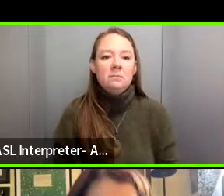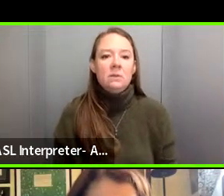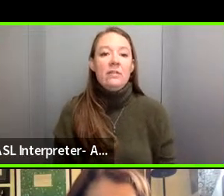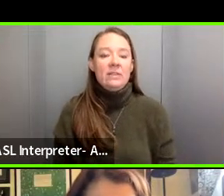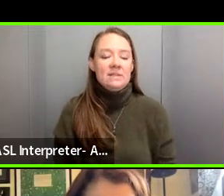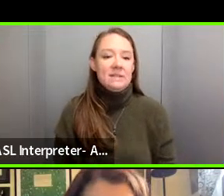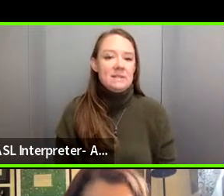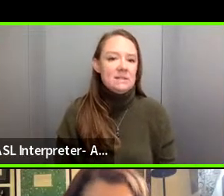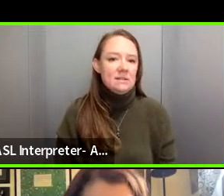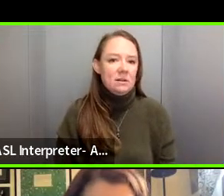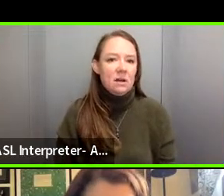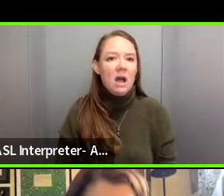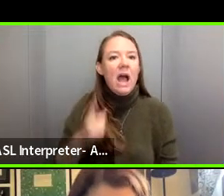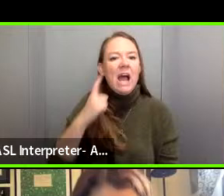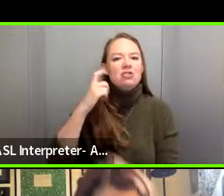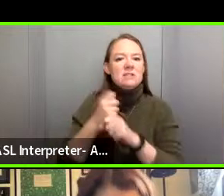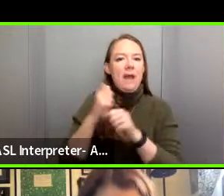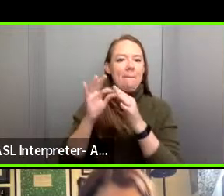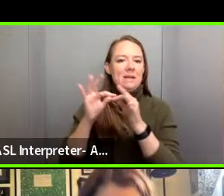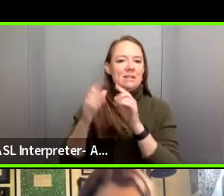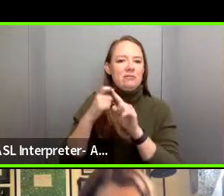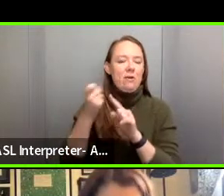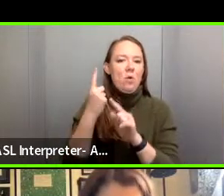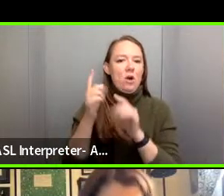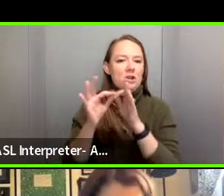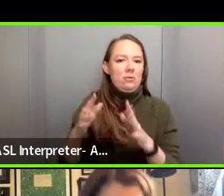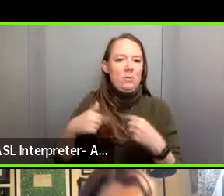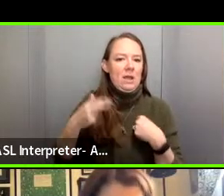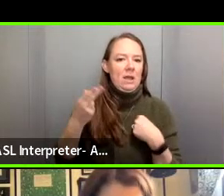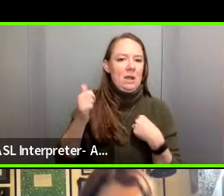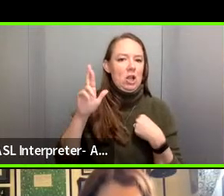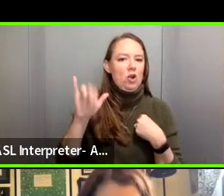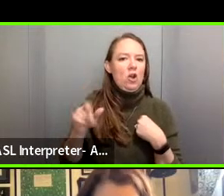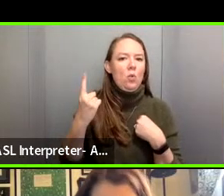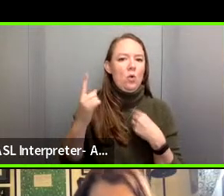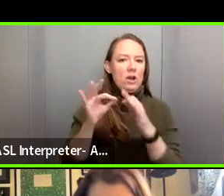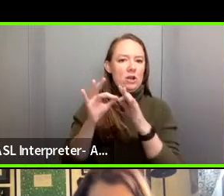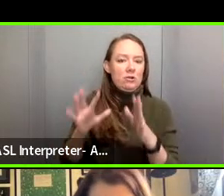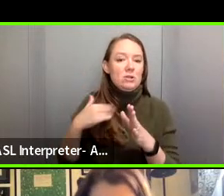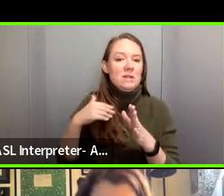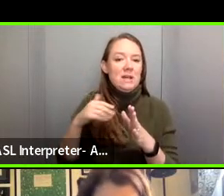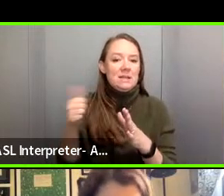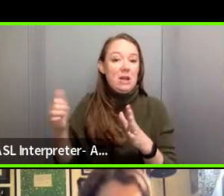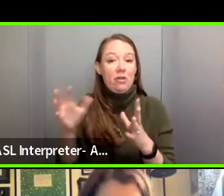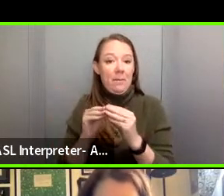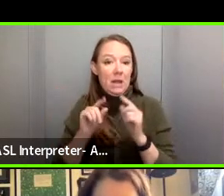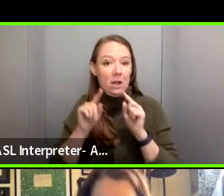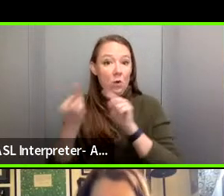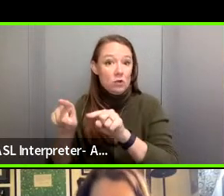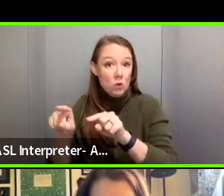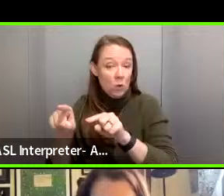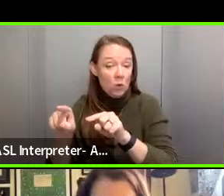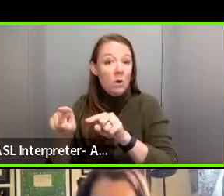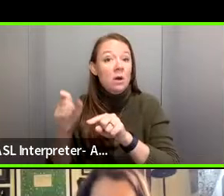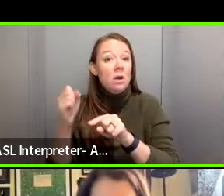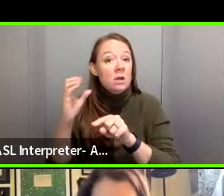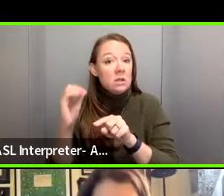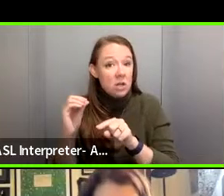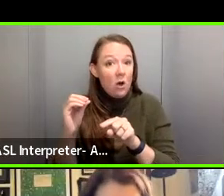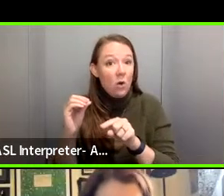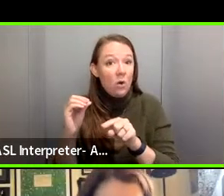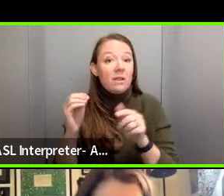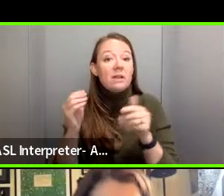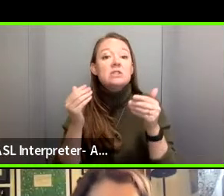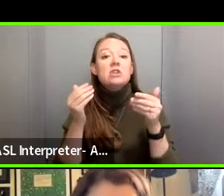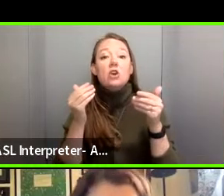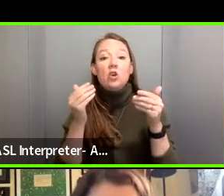So I just got a message from one of our interpreters. This is Hillary. One of our interpreters has another meeting to go to. So why don't we